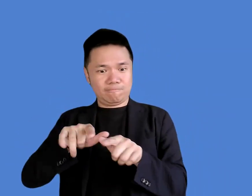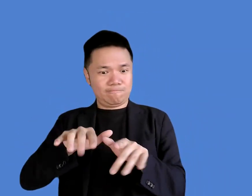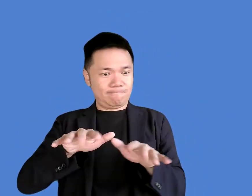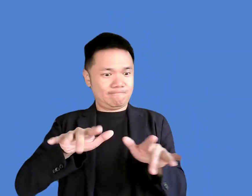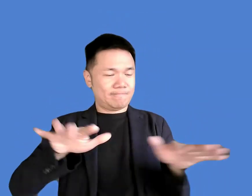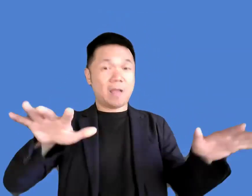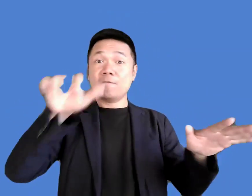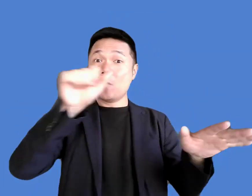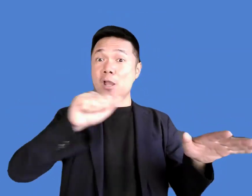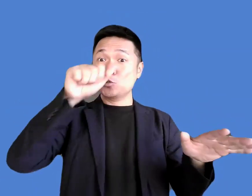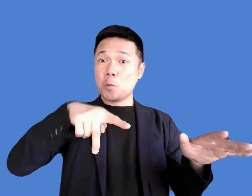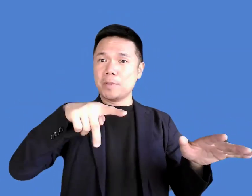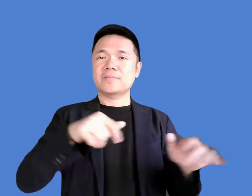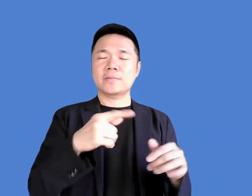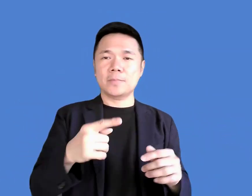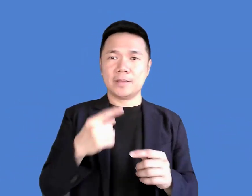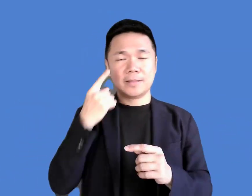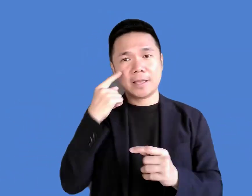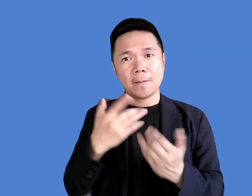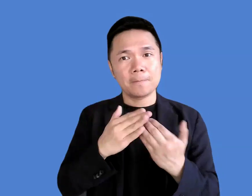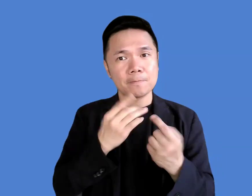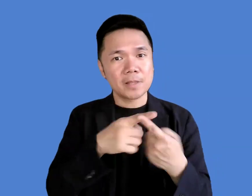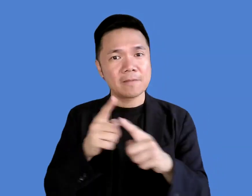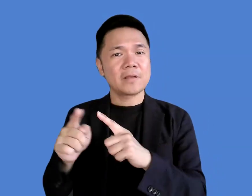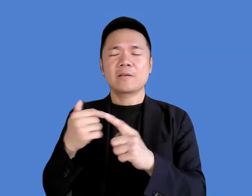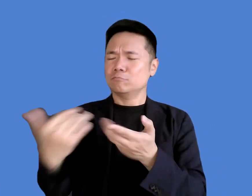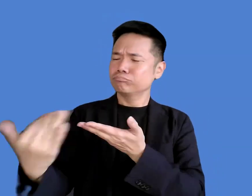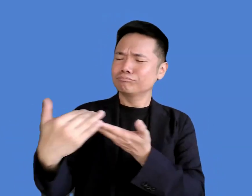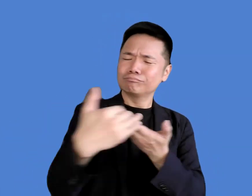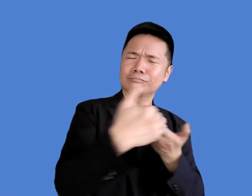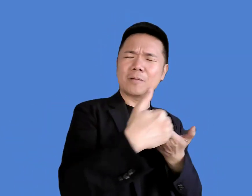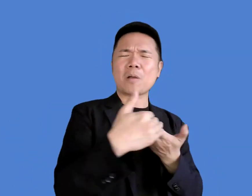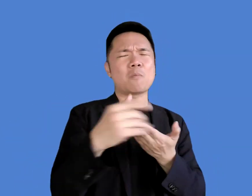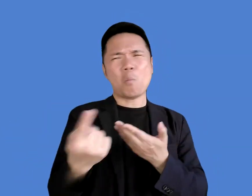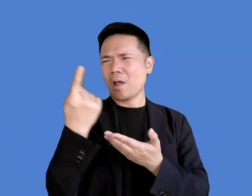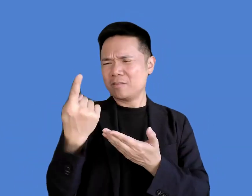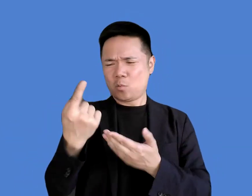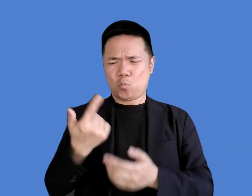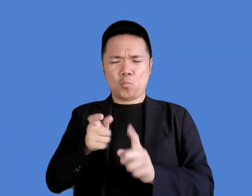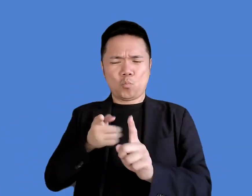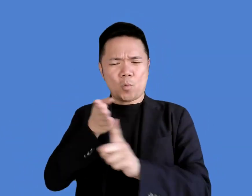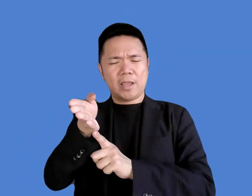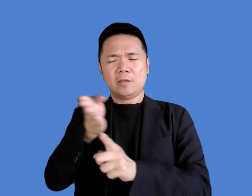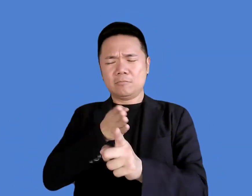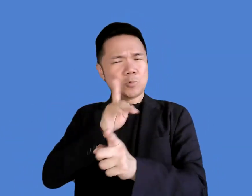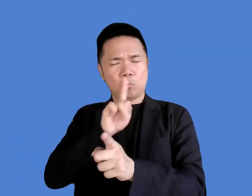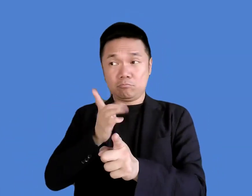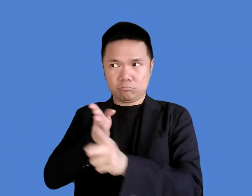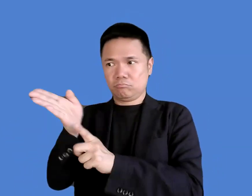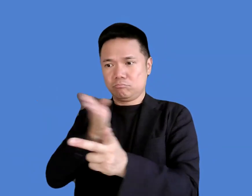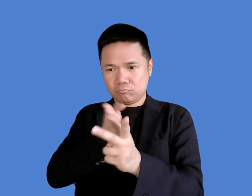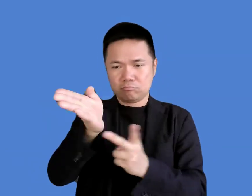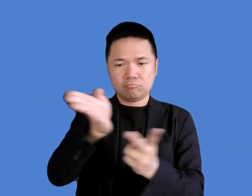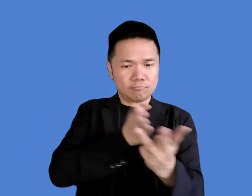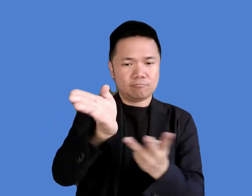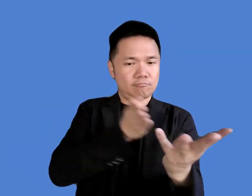bringing multi-action approaches. We're also bringing a multi-stakeholder approach. So we'll be looking at innovation labs,